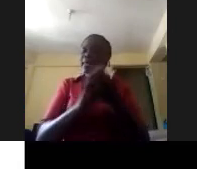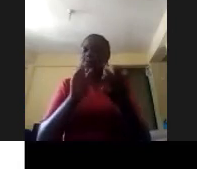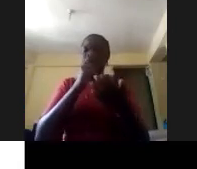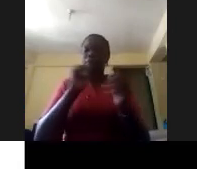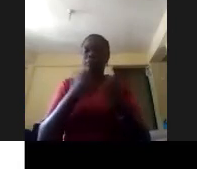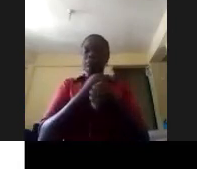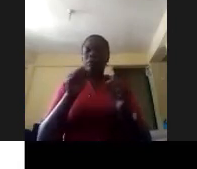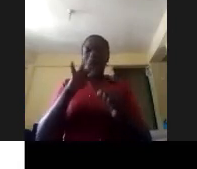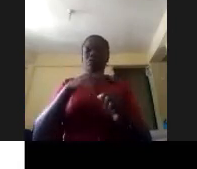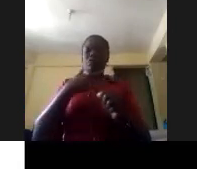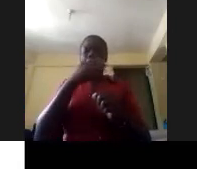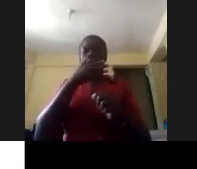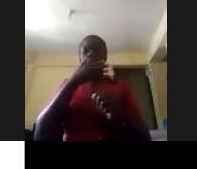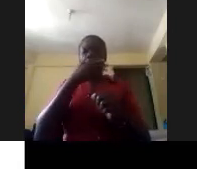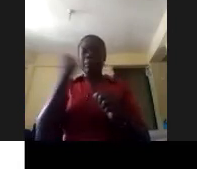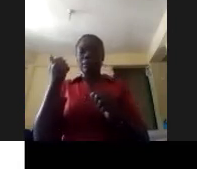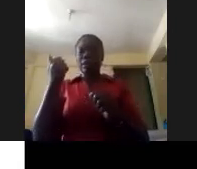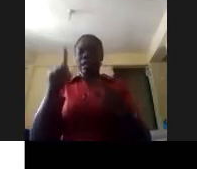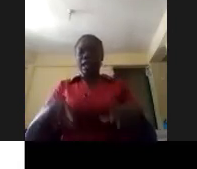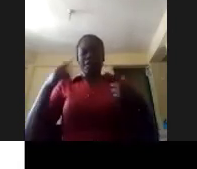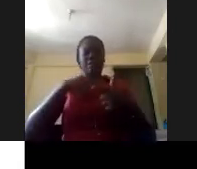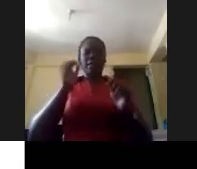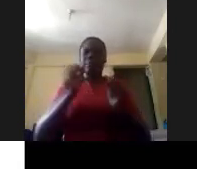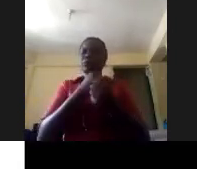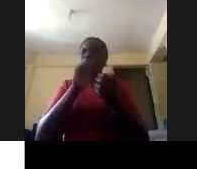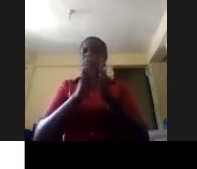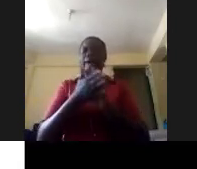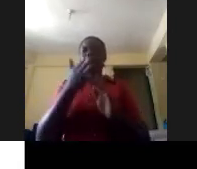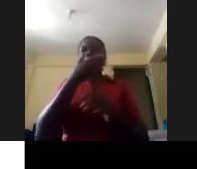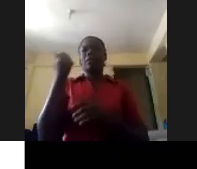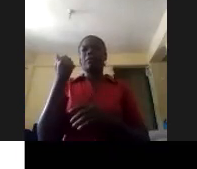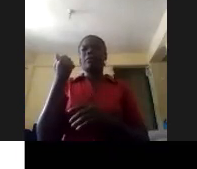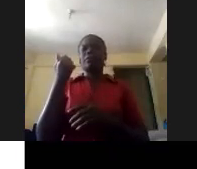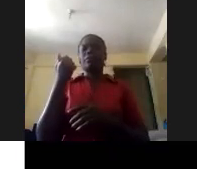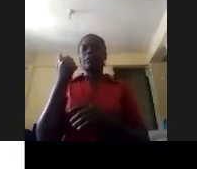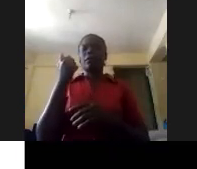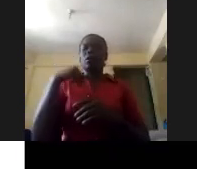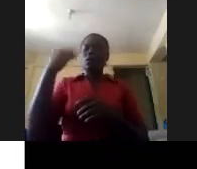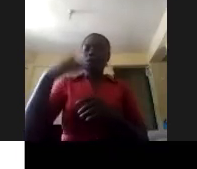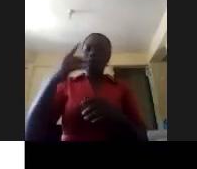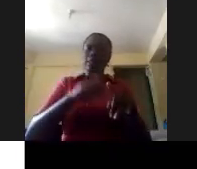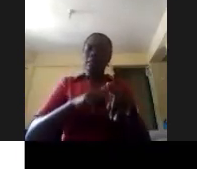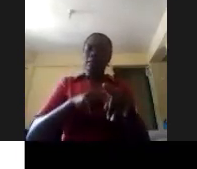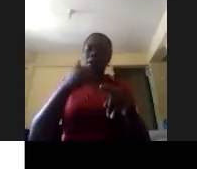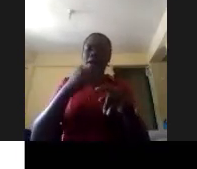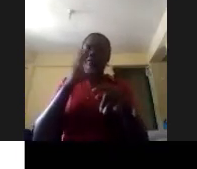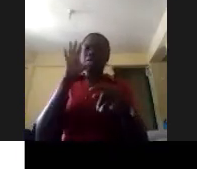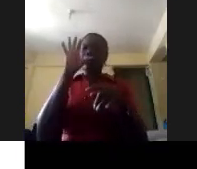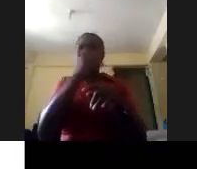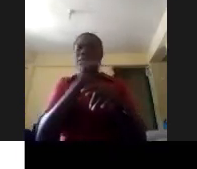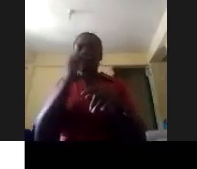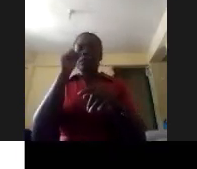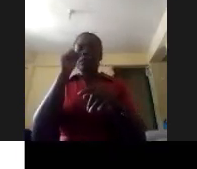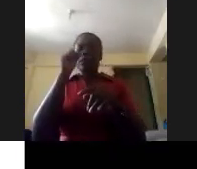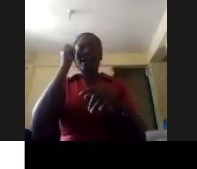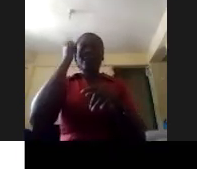better. No matter what, my life is not going to get better. Yeah. And oftentimes there is this misconception that if somebody